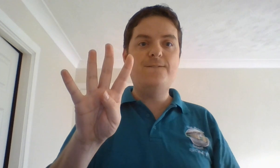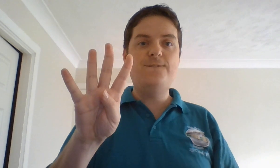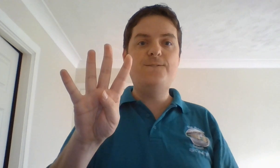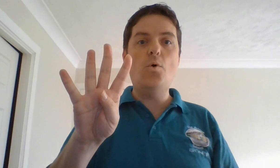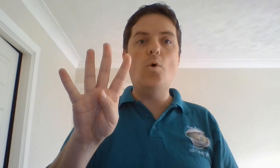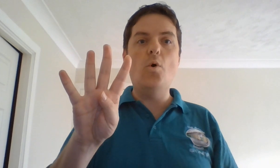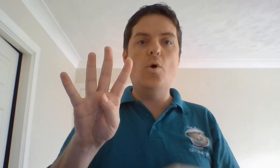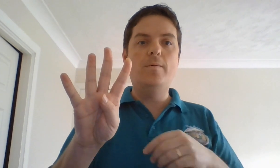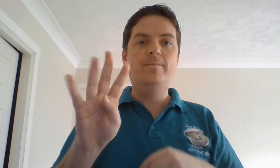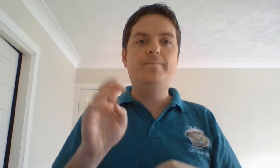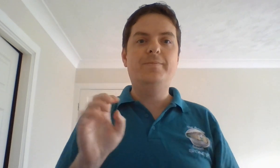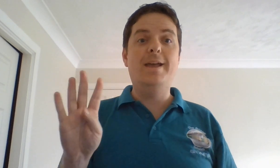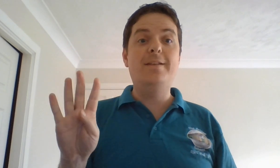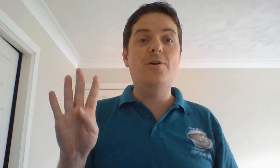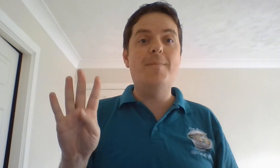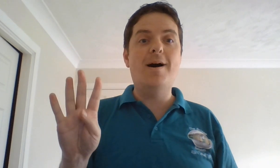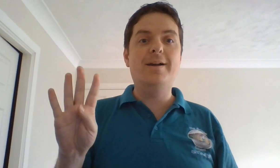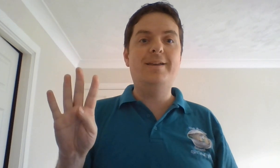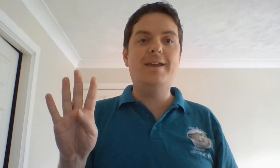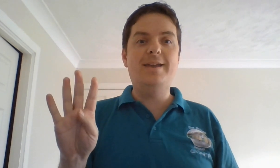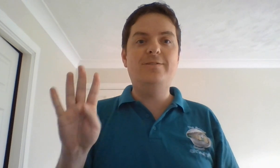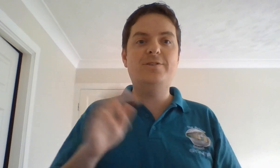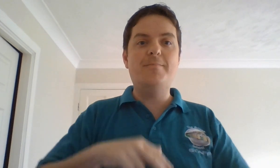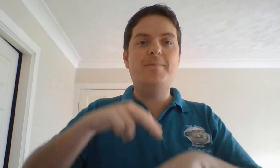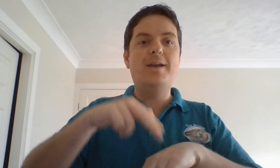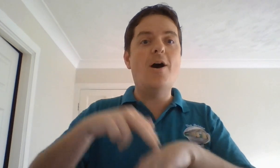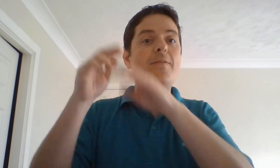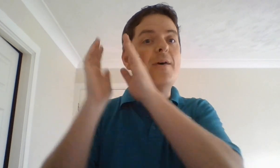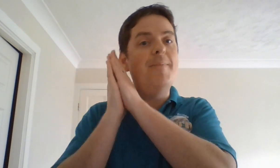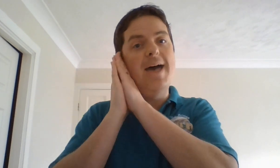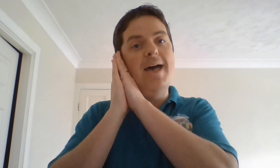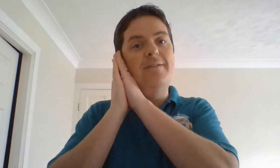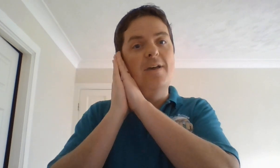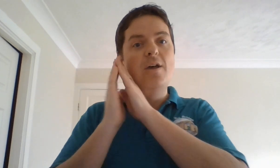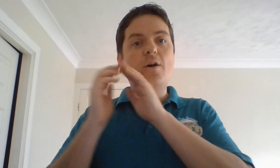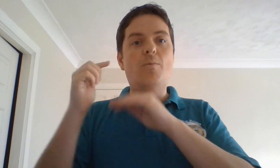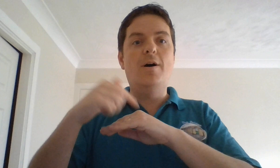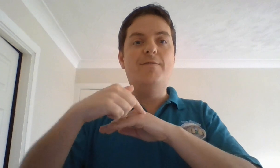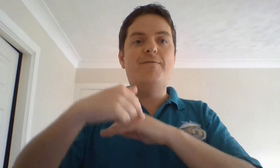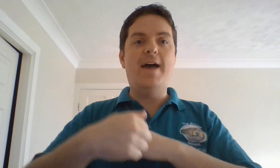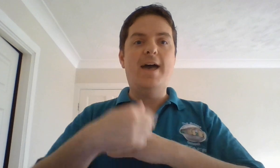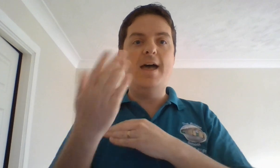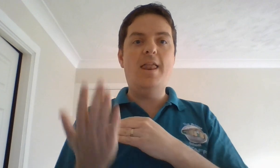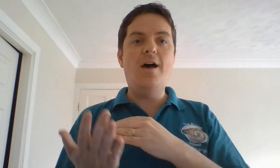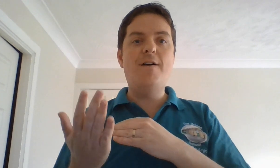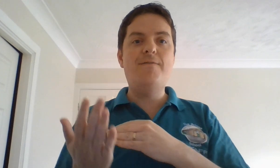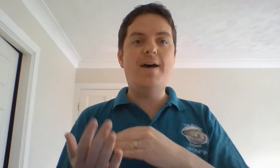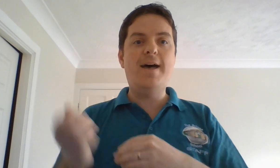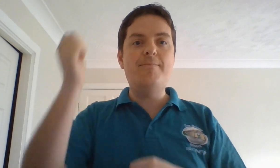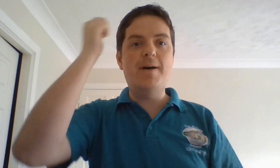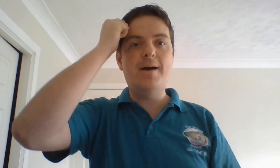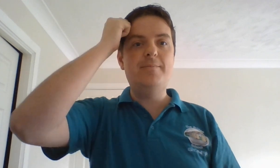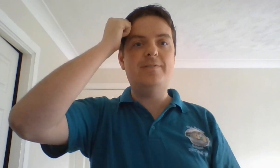Four little monkeys jumping on the bed. One fell off and bumped